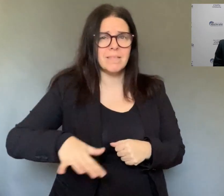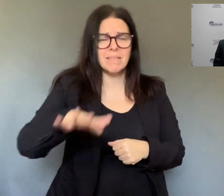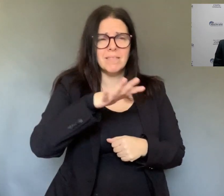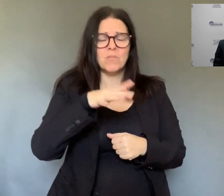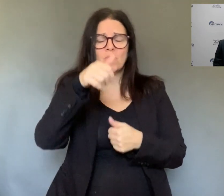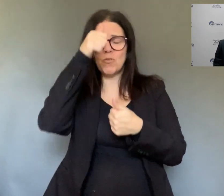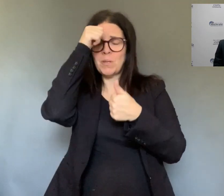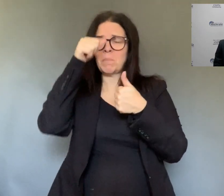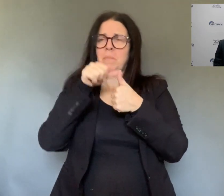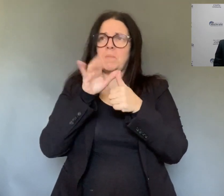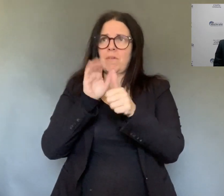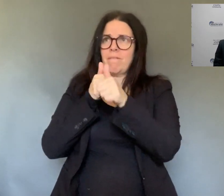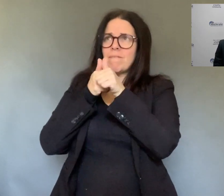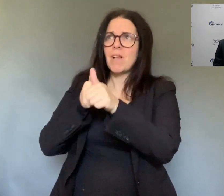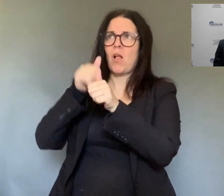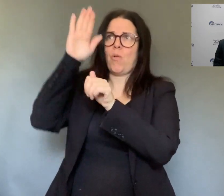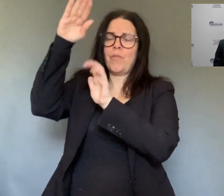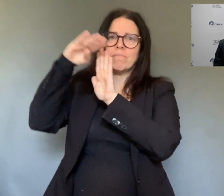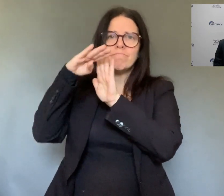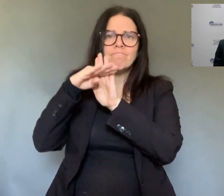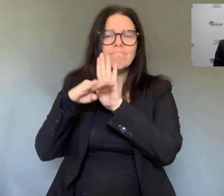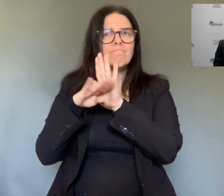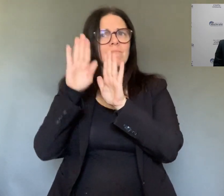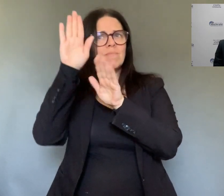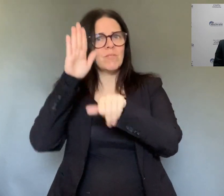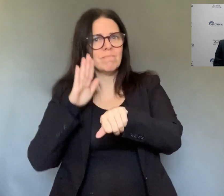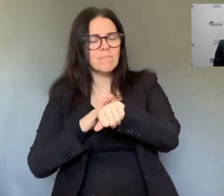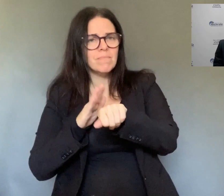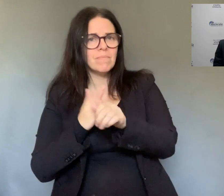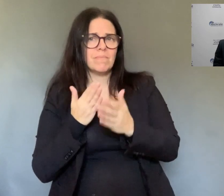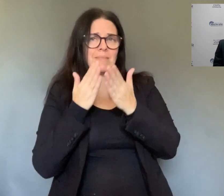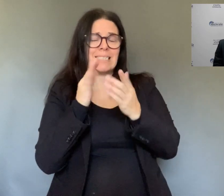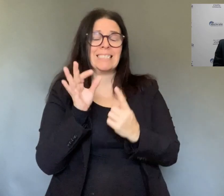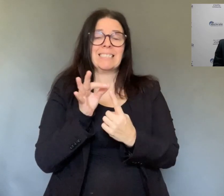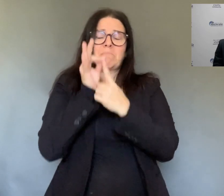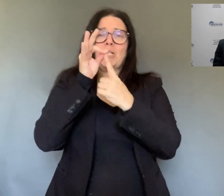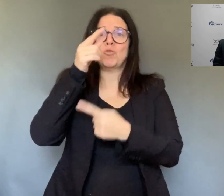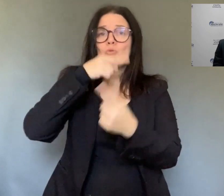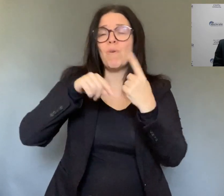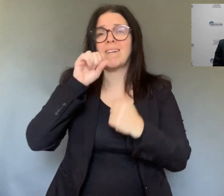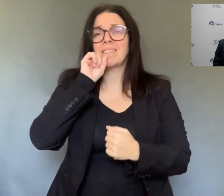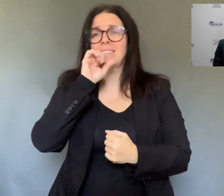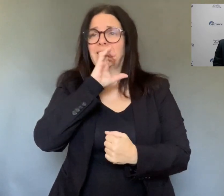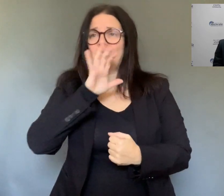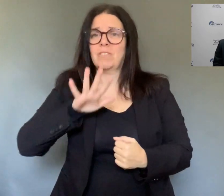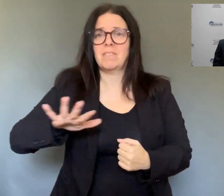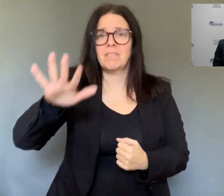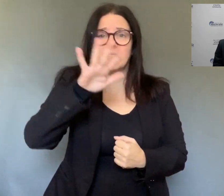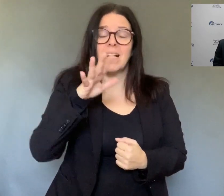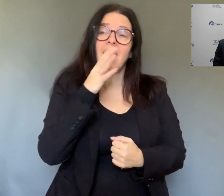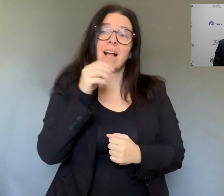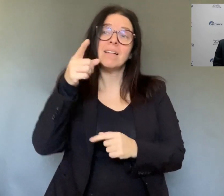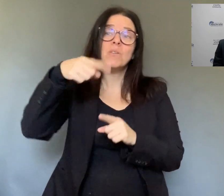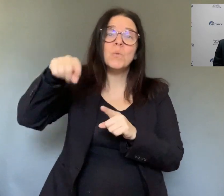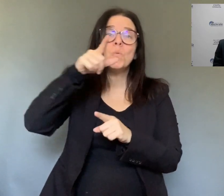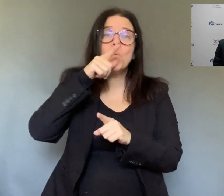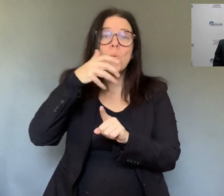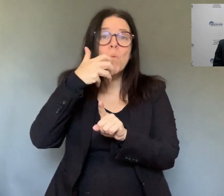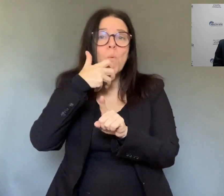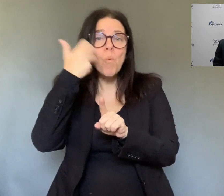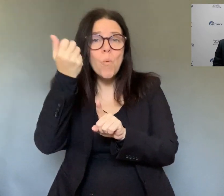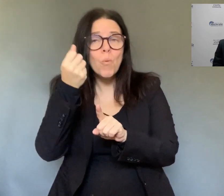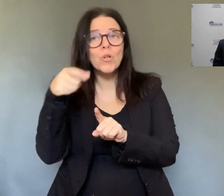around our older adults and seniors. Older adults and people with chronic